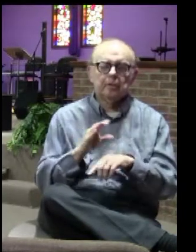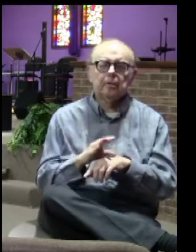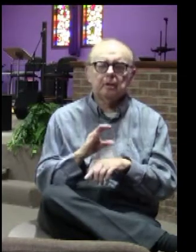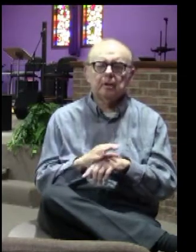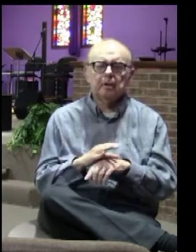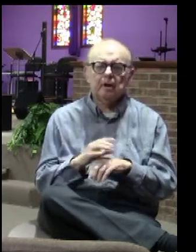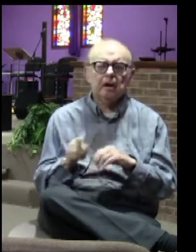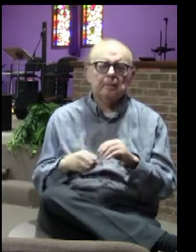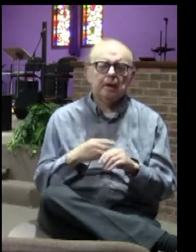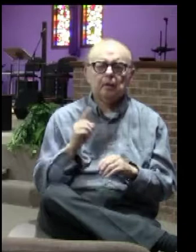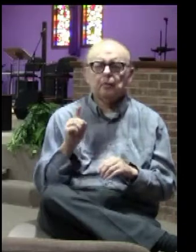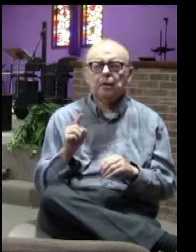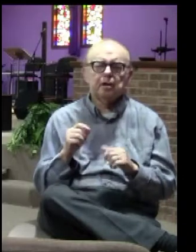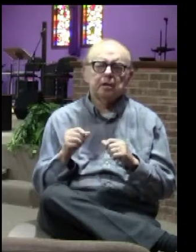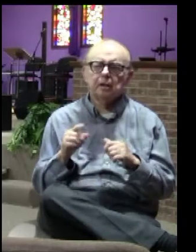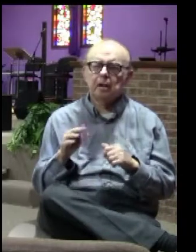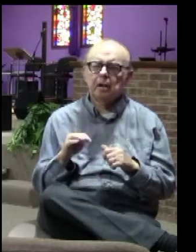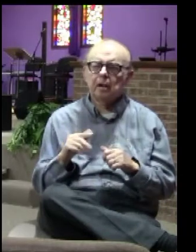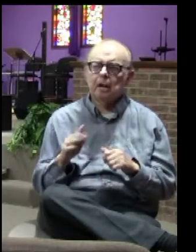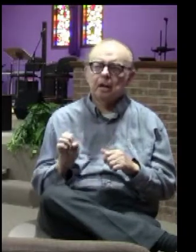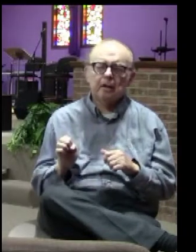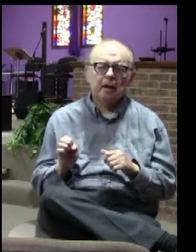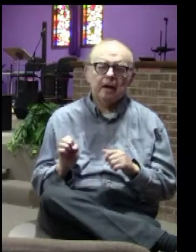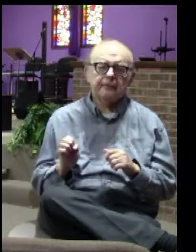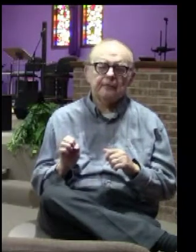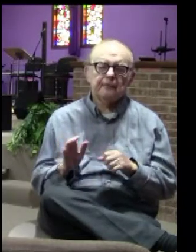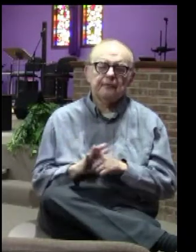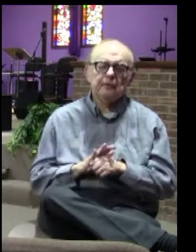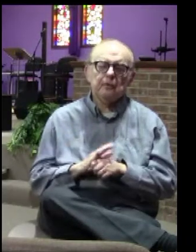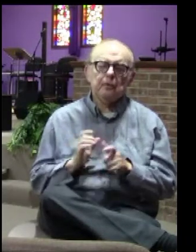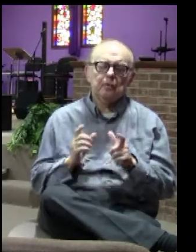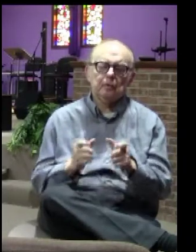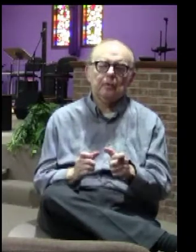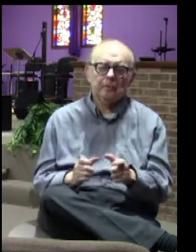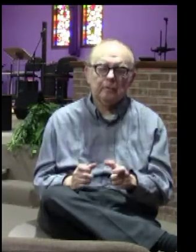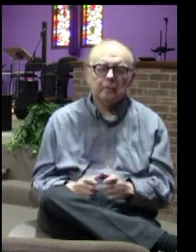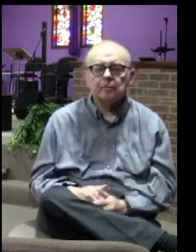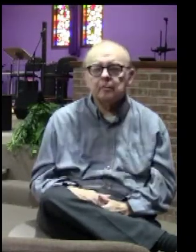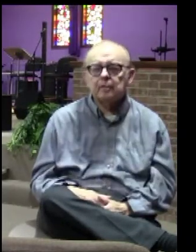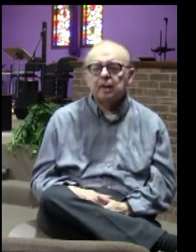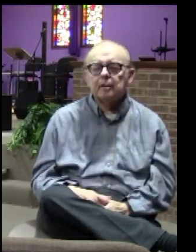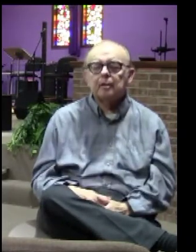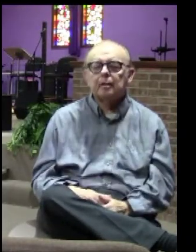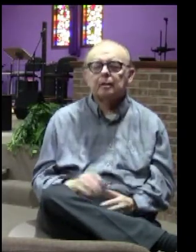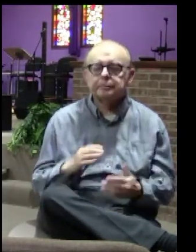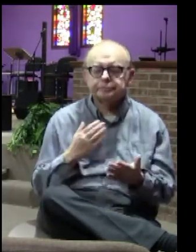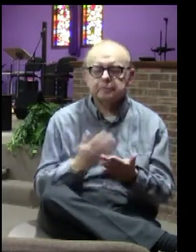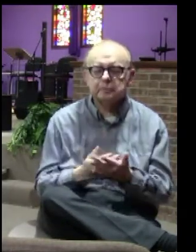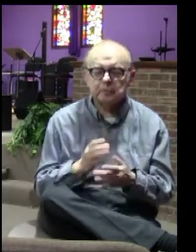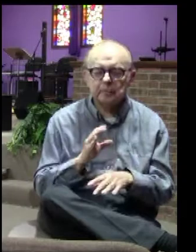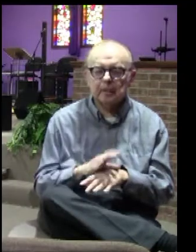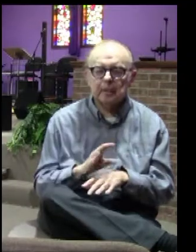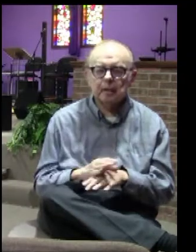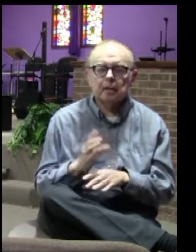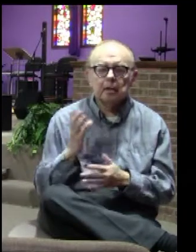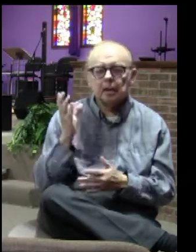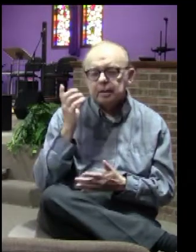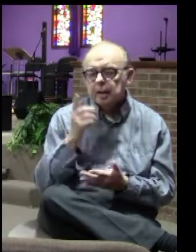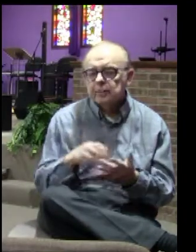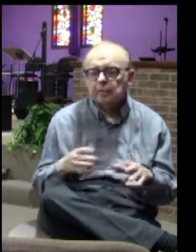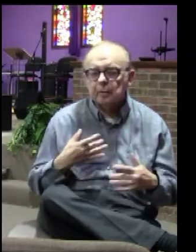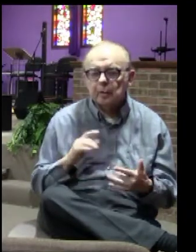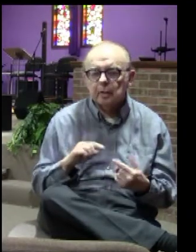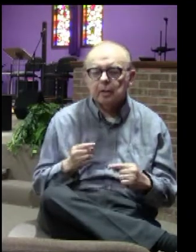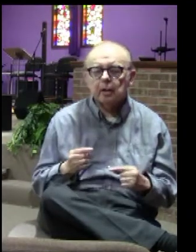roughly about a mile or so, in a full sprint, as much as I could. And when I got over there, guess what's hurting?